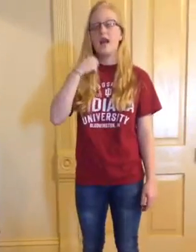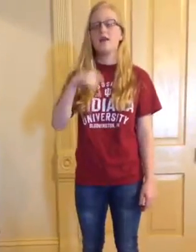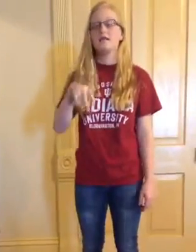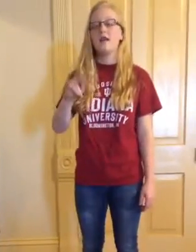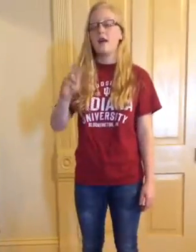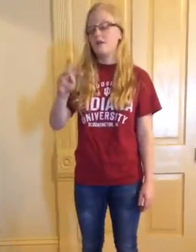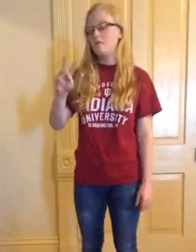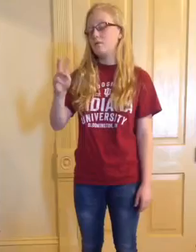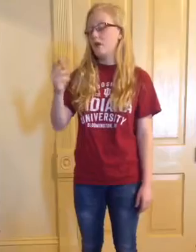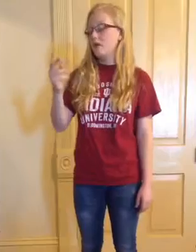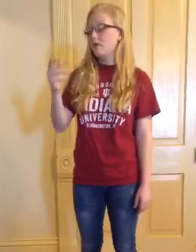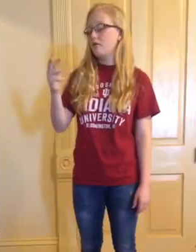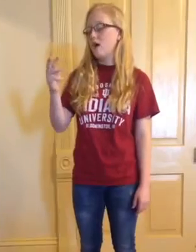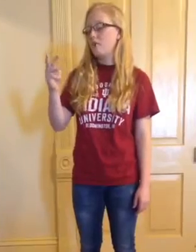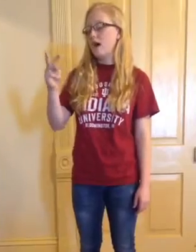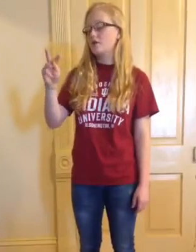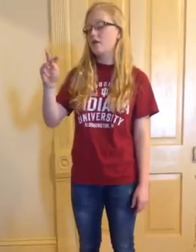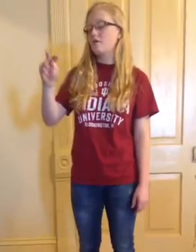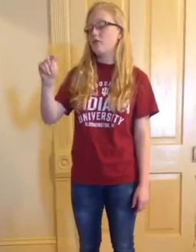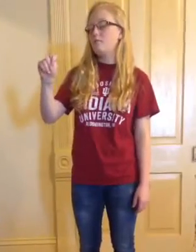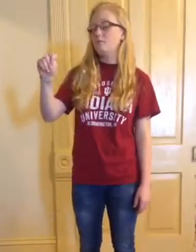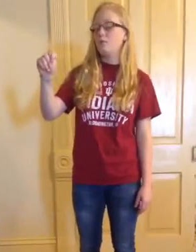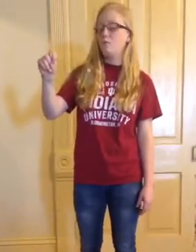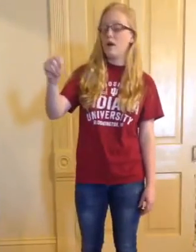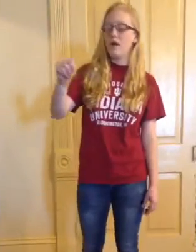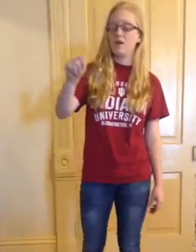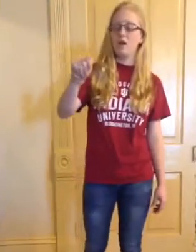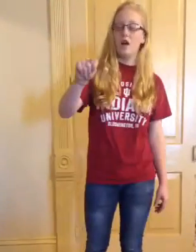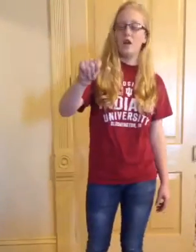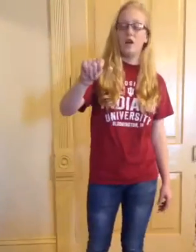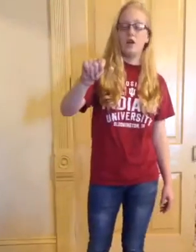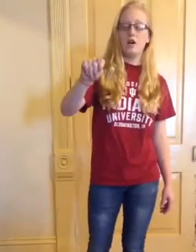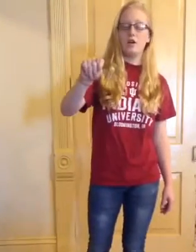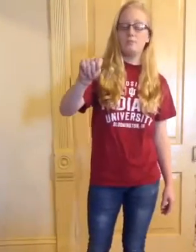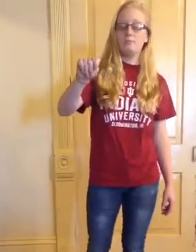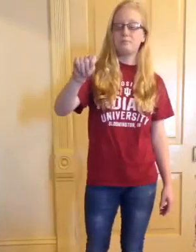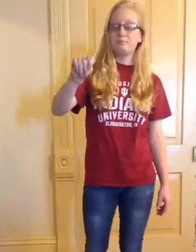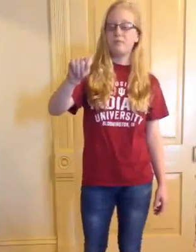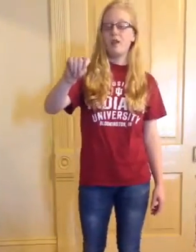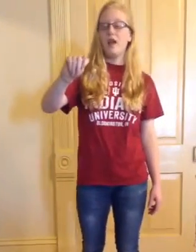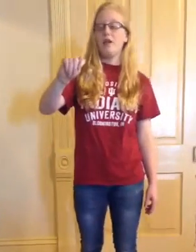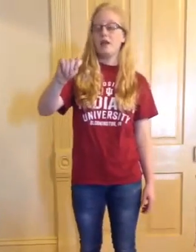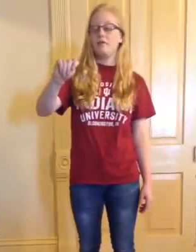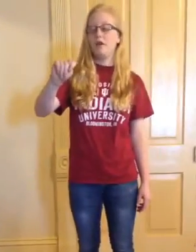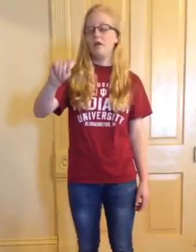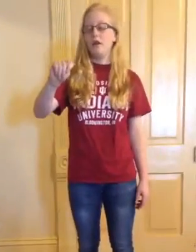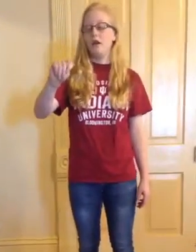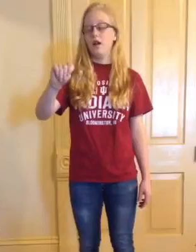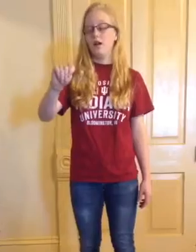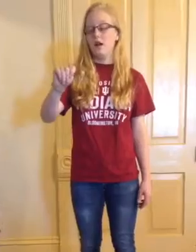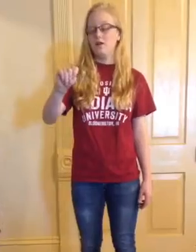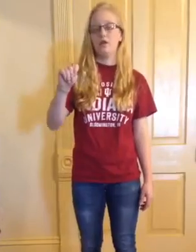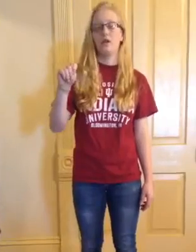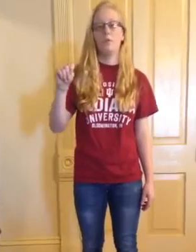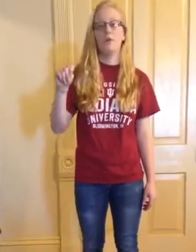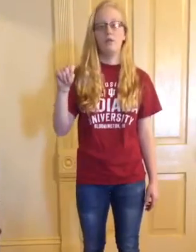S, except your thumb actually goes in between your index finger and your middle